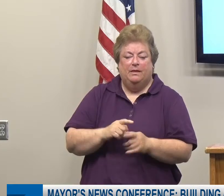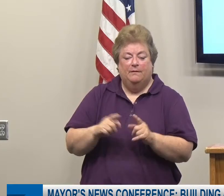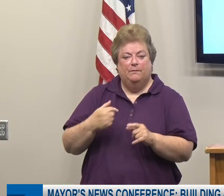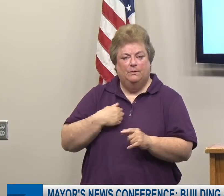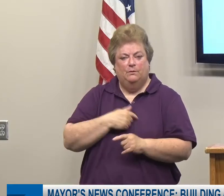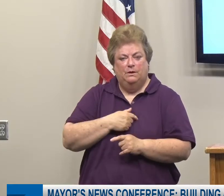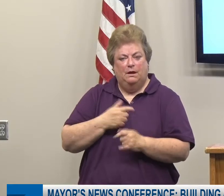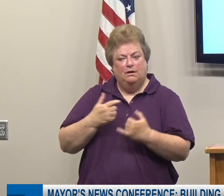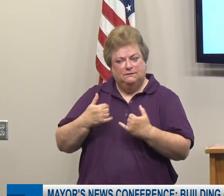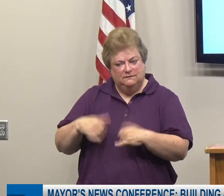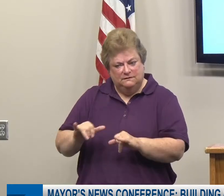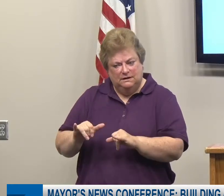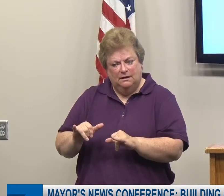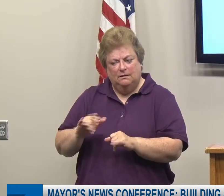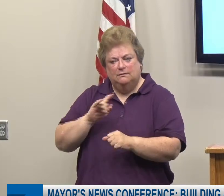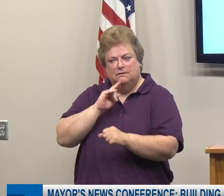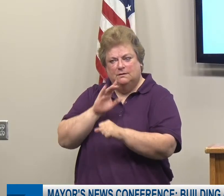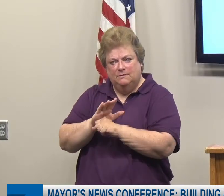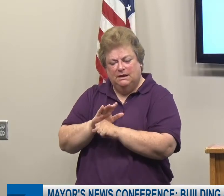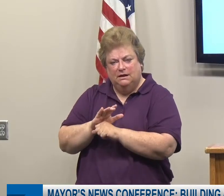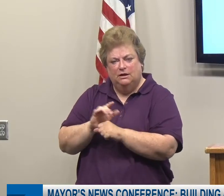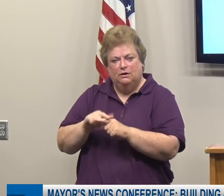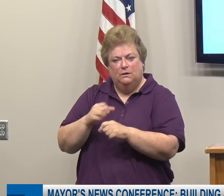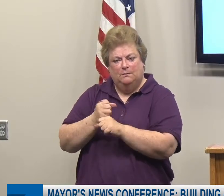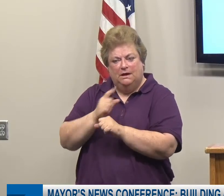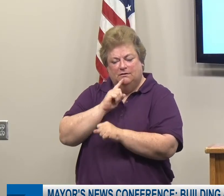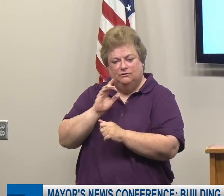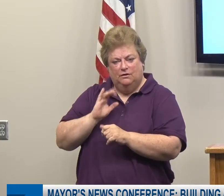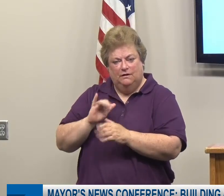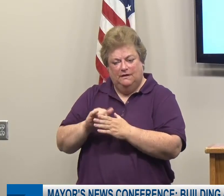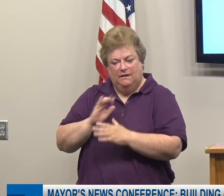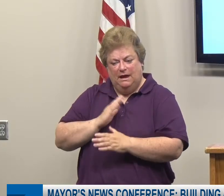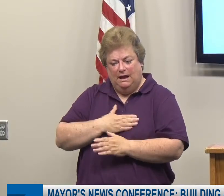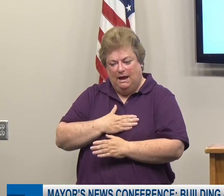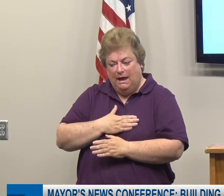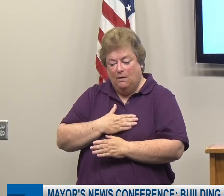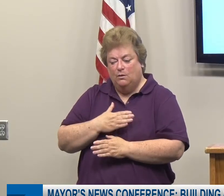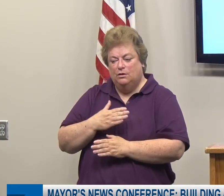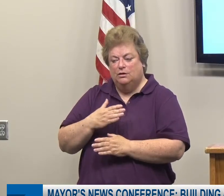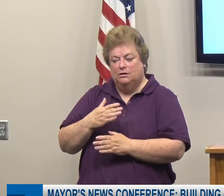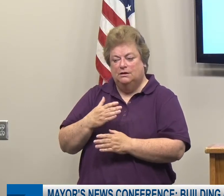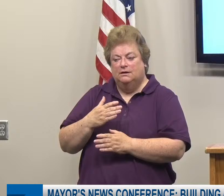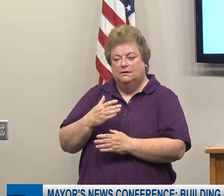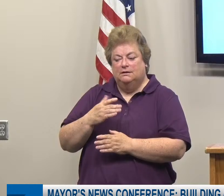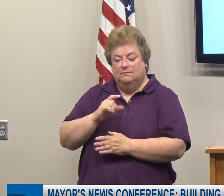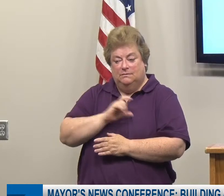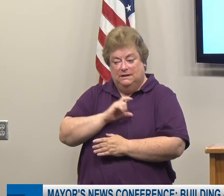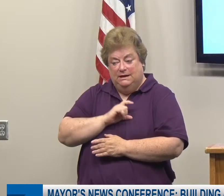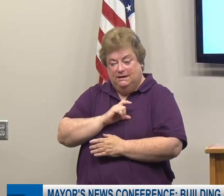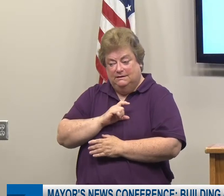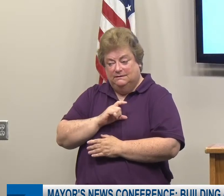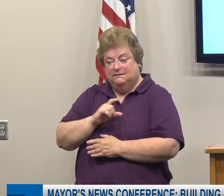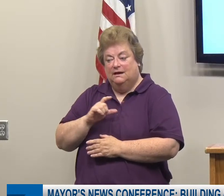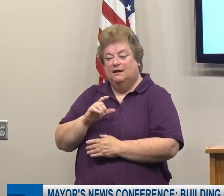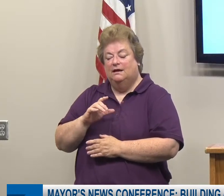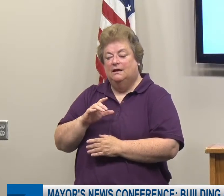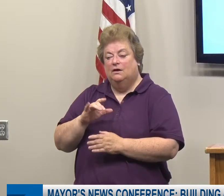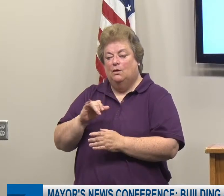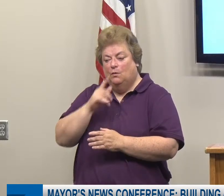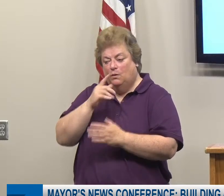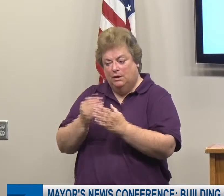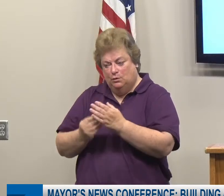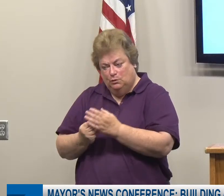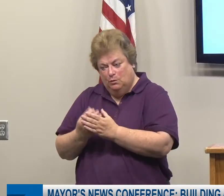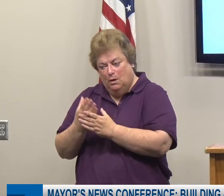course, committed to making sure that our public safety services, and that includes the number of officers, grow